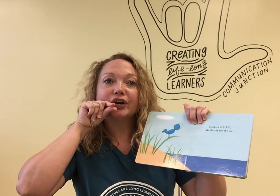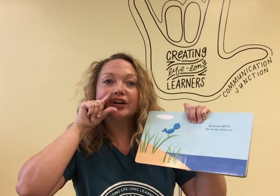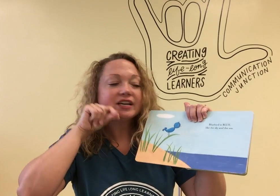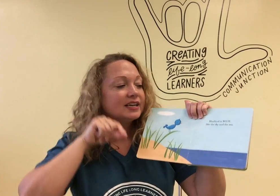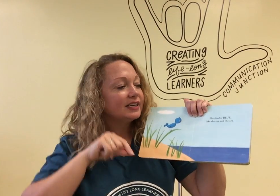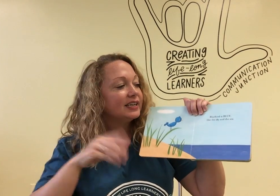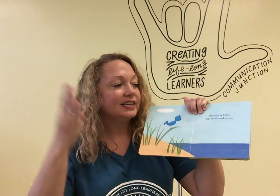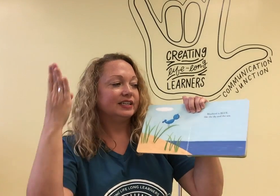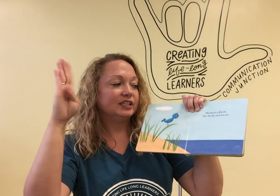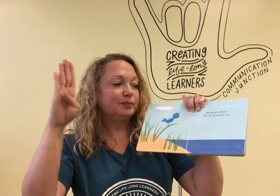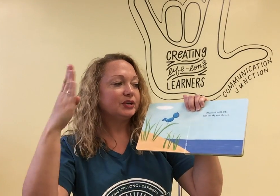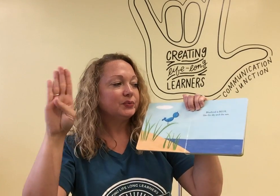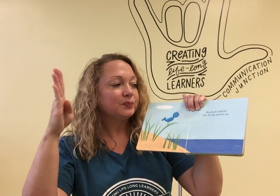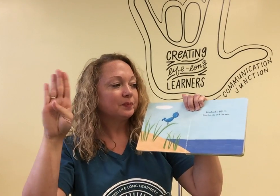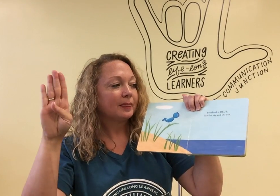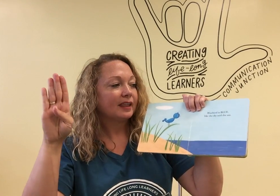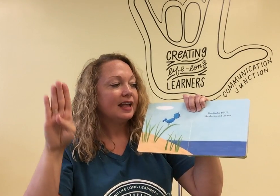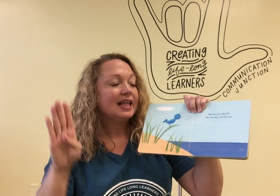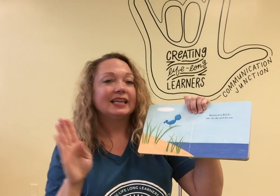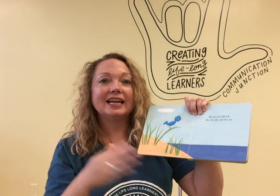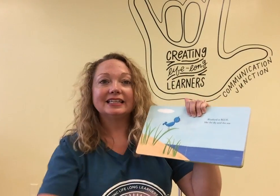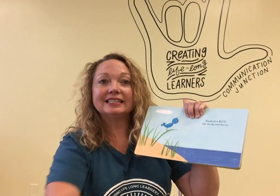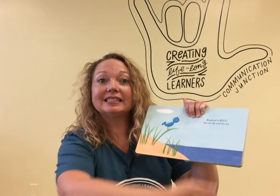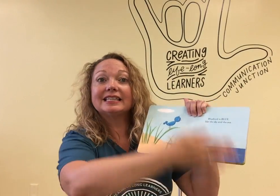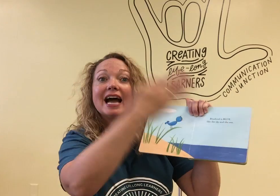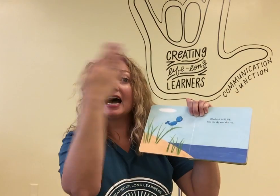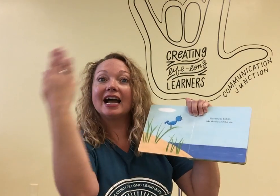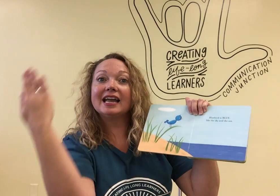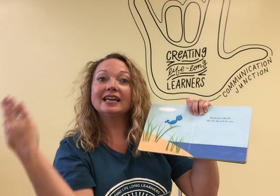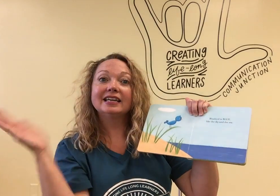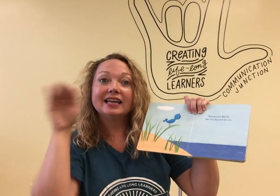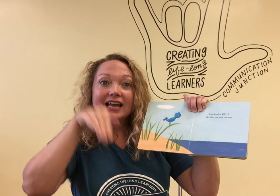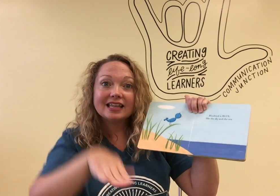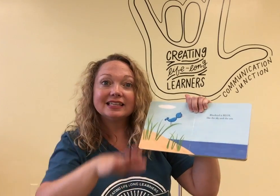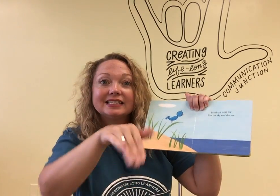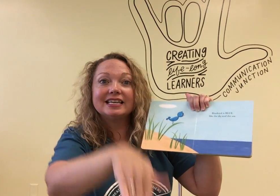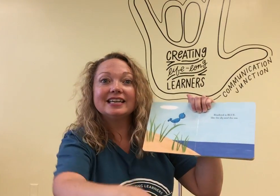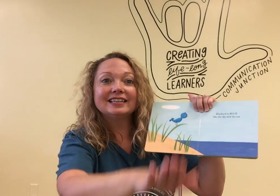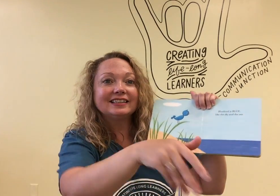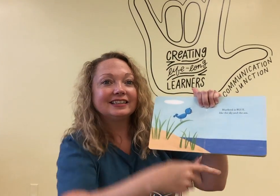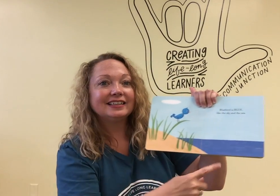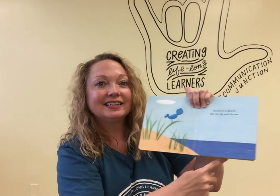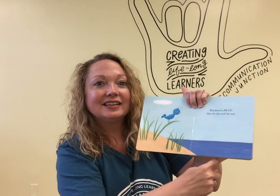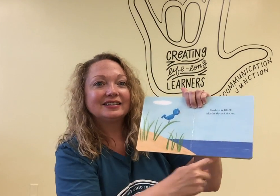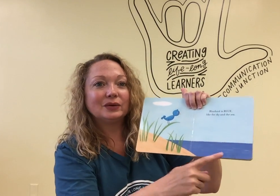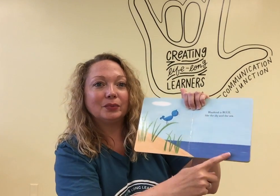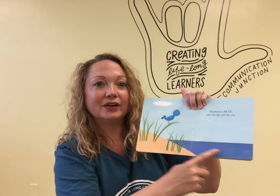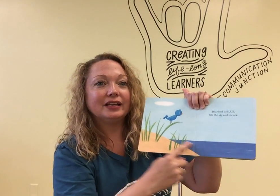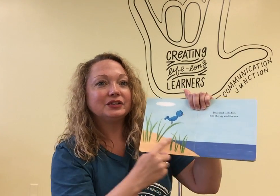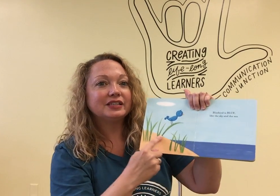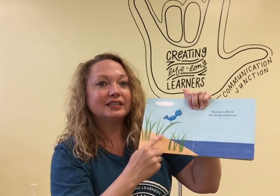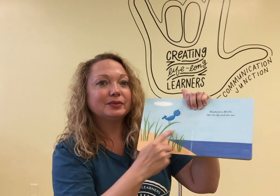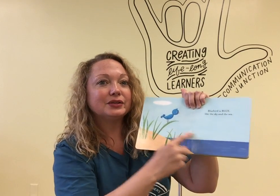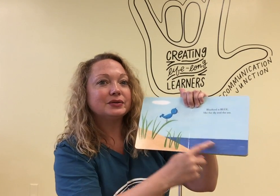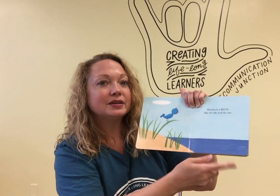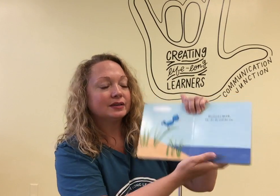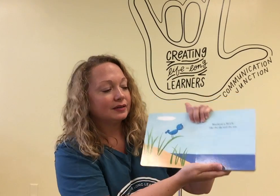Bluebird is blue, like the sky and the sea. So pretty. You see the blue?